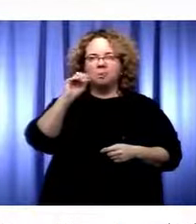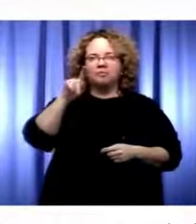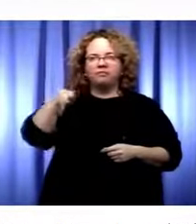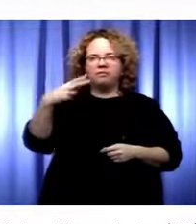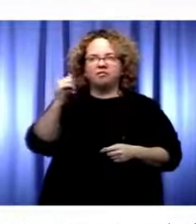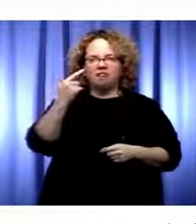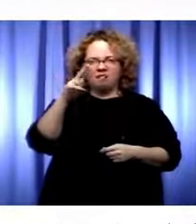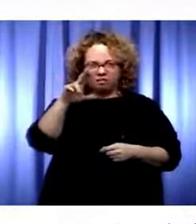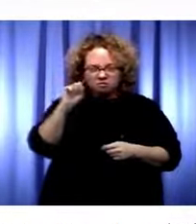esophagus,